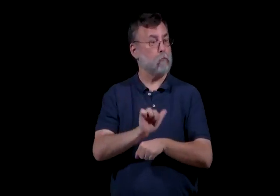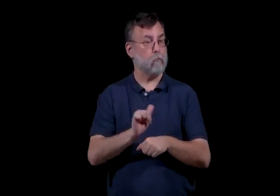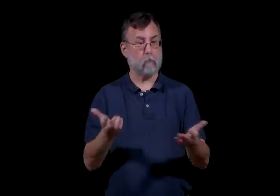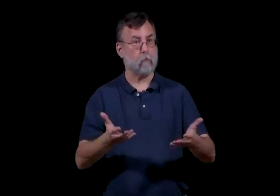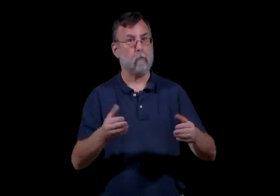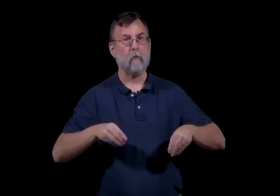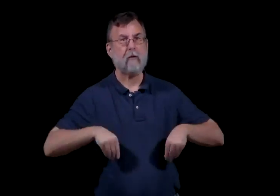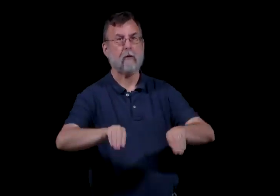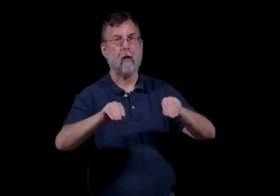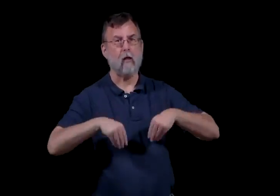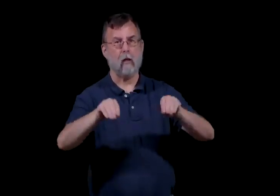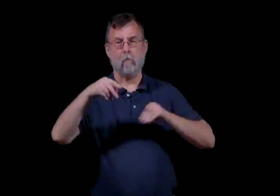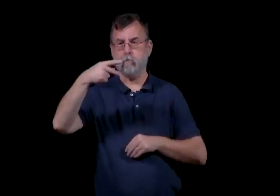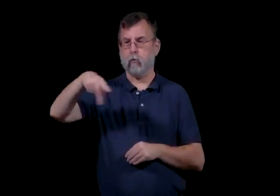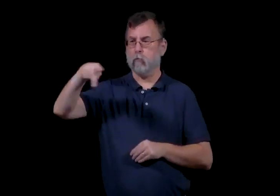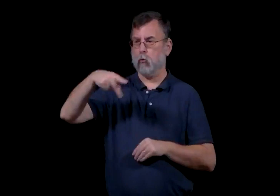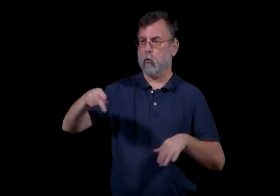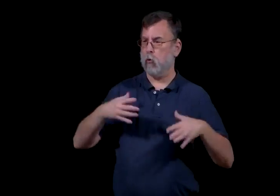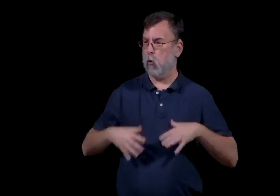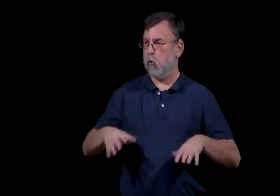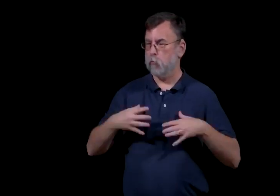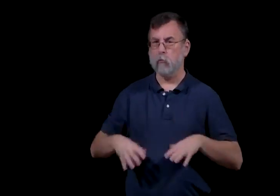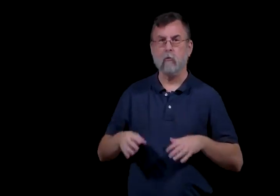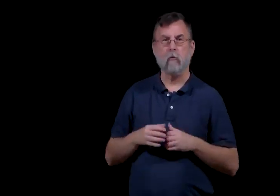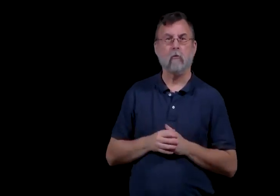And her job was to sell purple cloth.